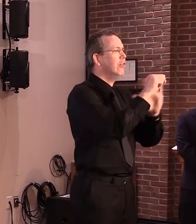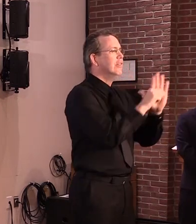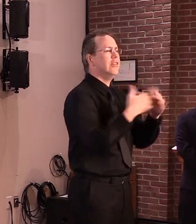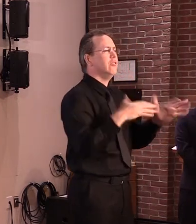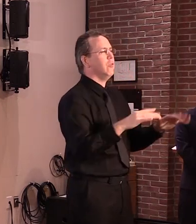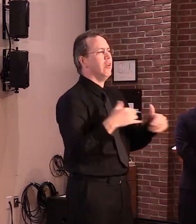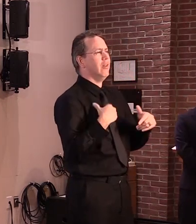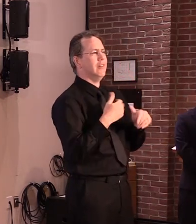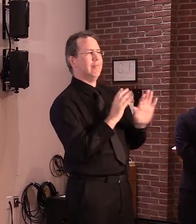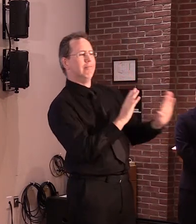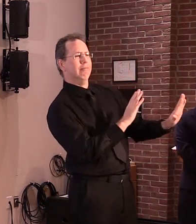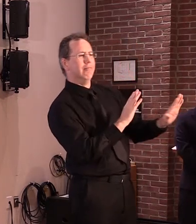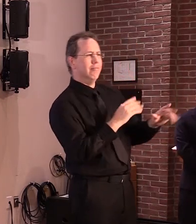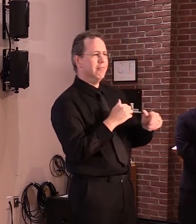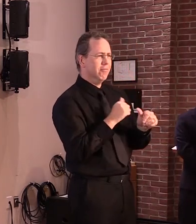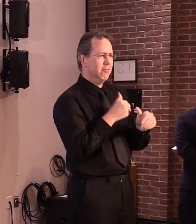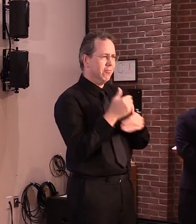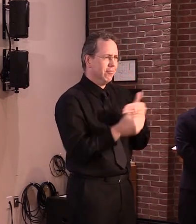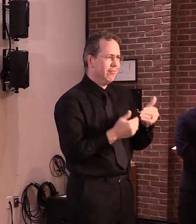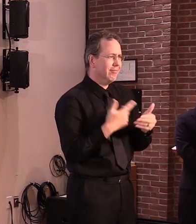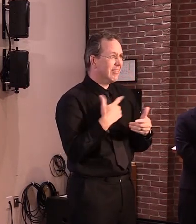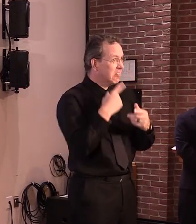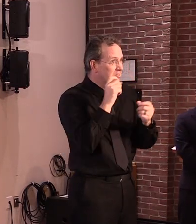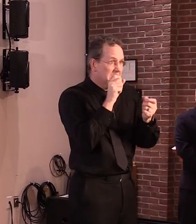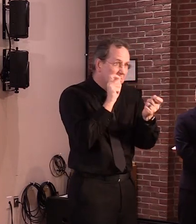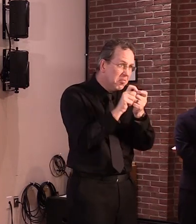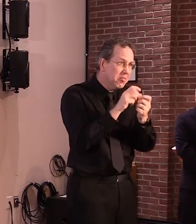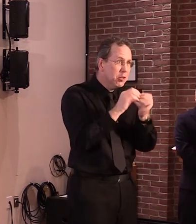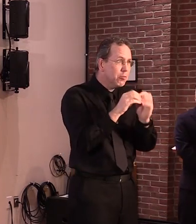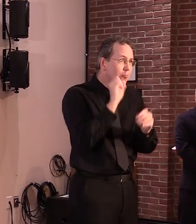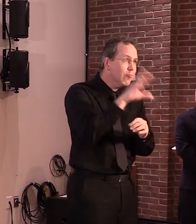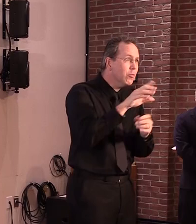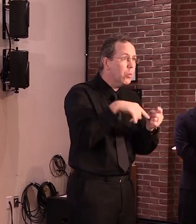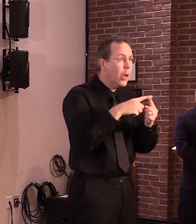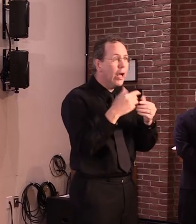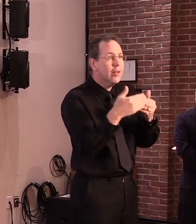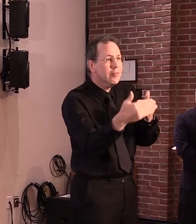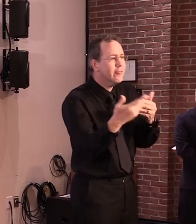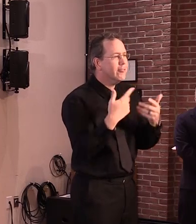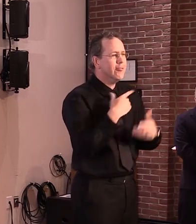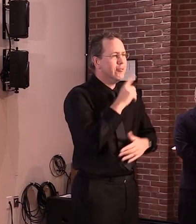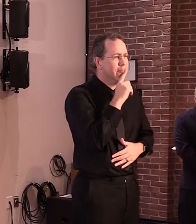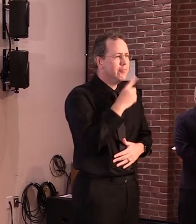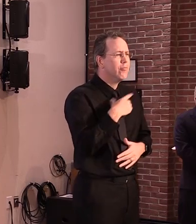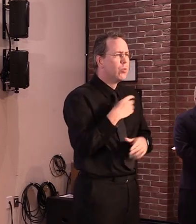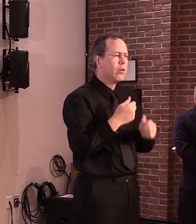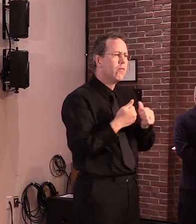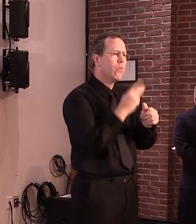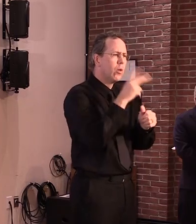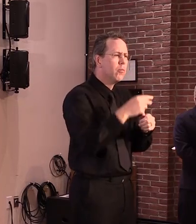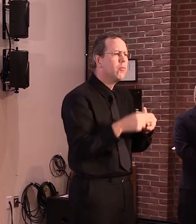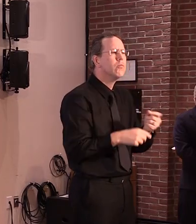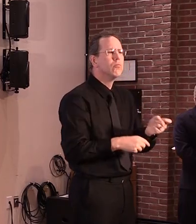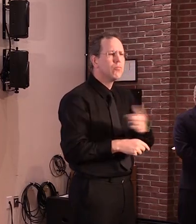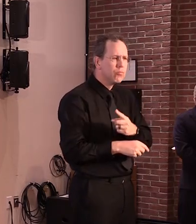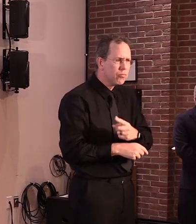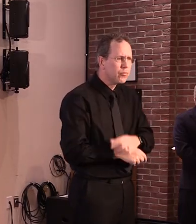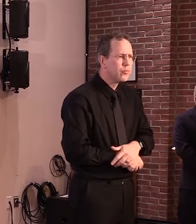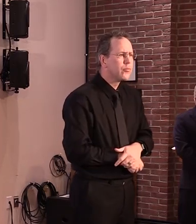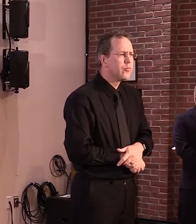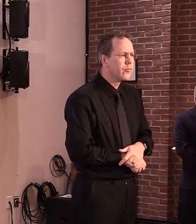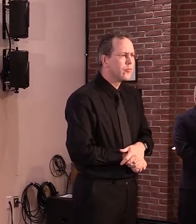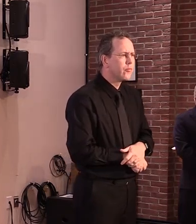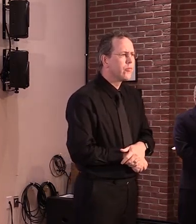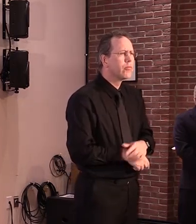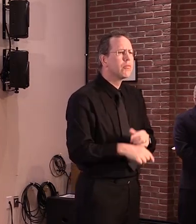unfortunately really can't give a specific timeline at this point. And then I guess one last follow-up regarding tourism and travel. I think it's probably more so for the governor,